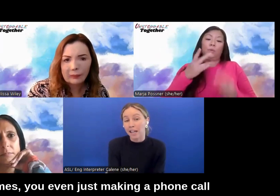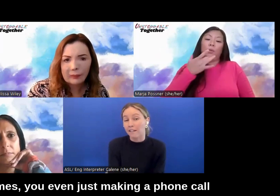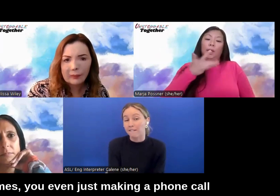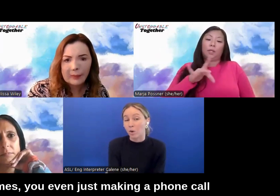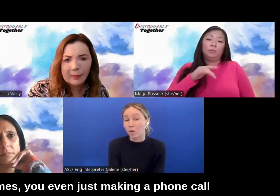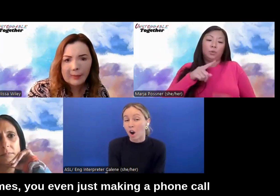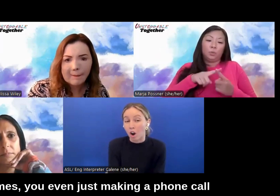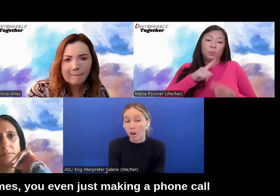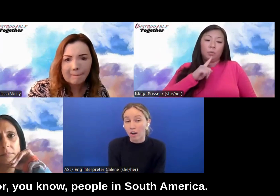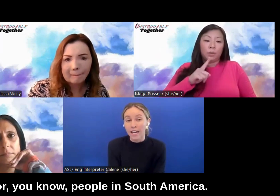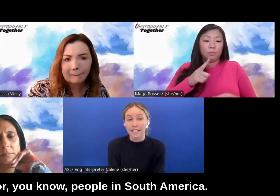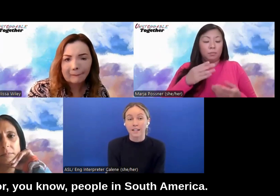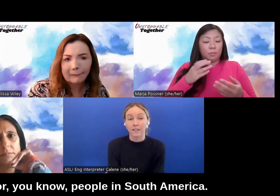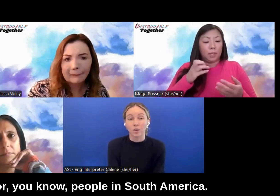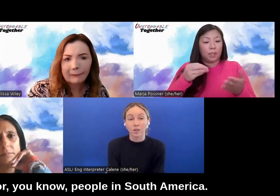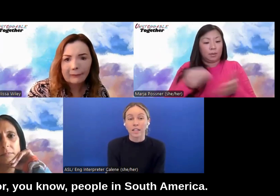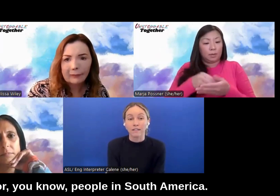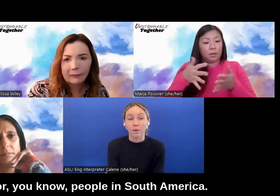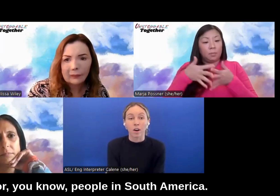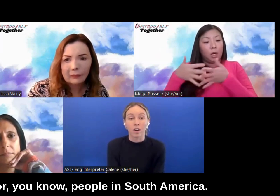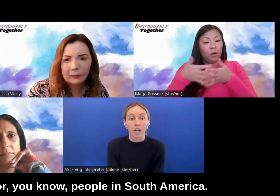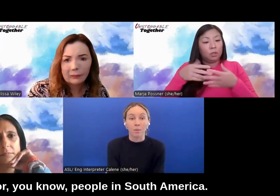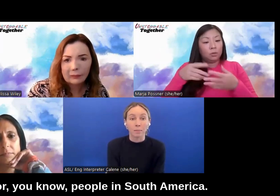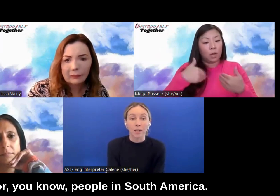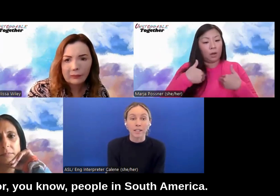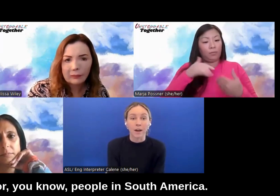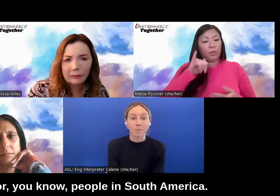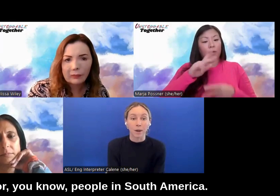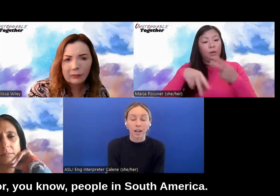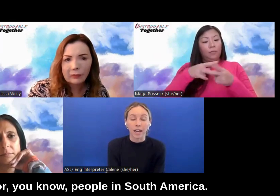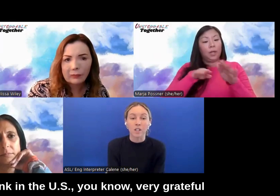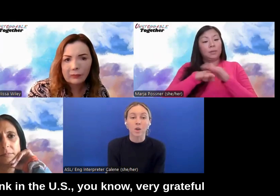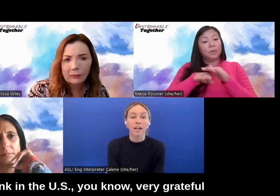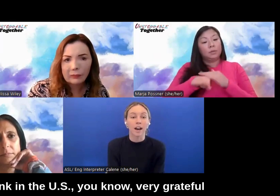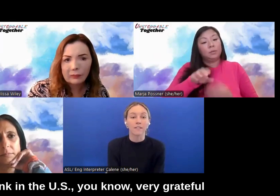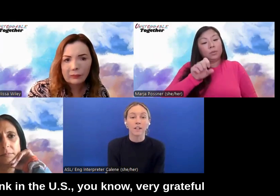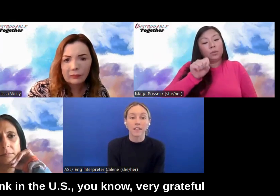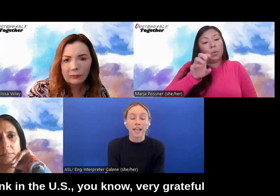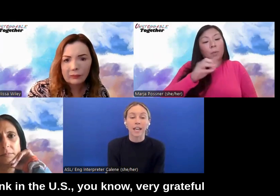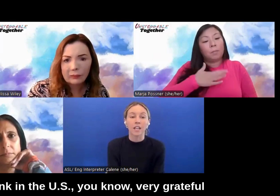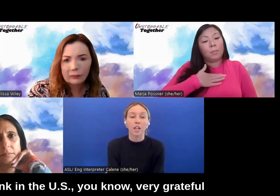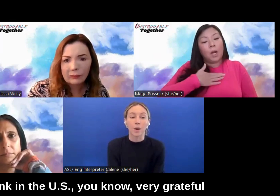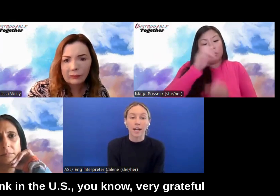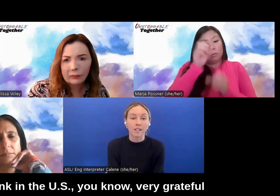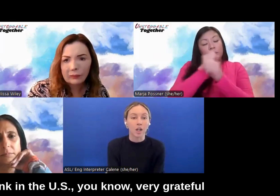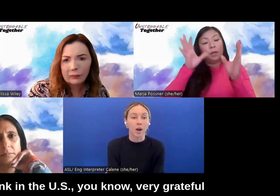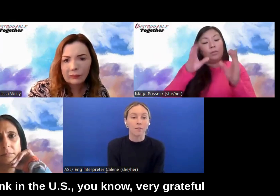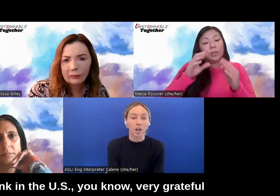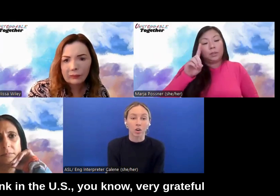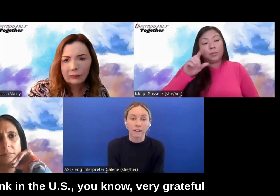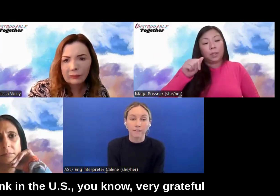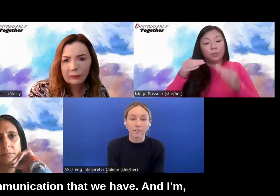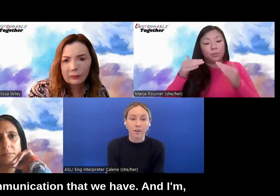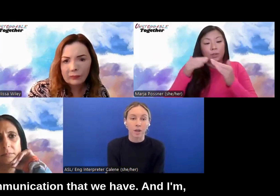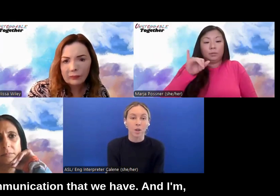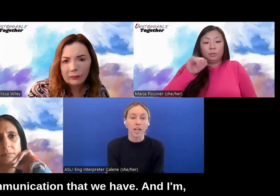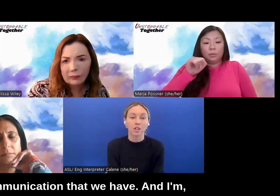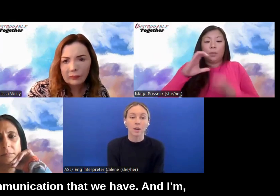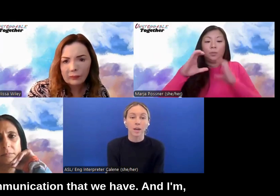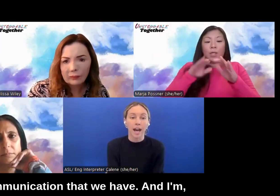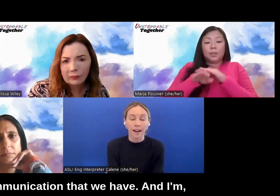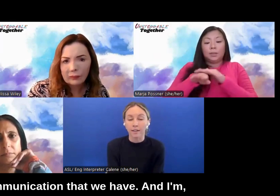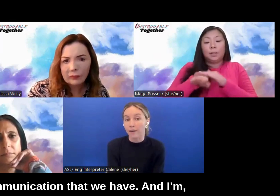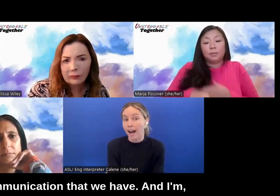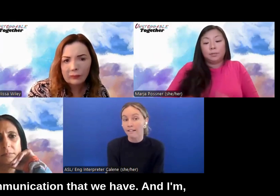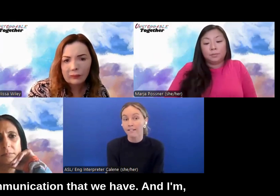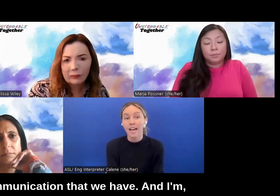even just making a phone call is a difficulty for, people in South America. And so I often think in the US, I'm very grateful for the